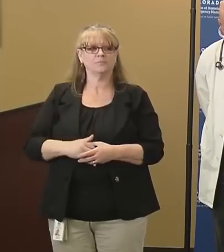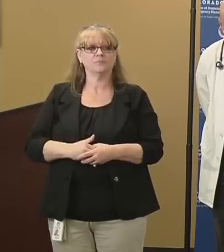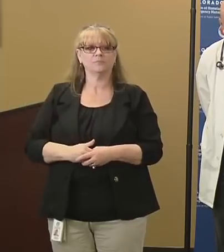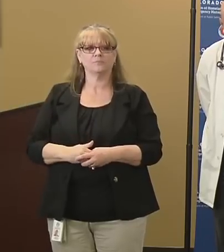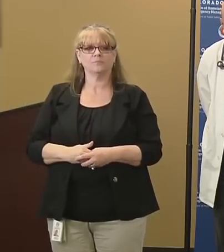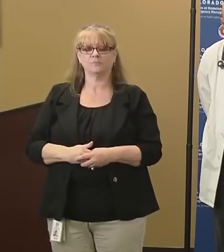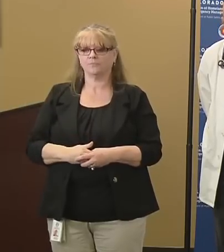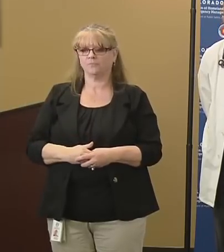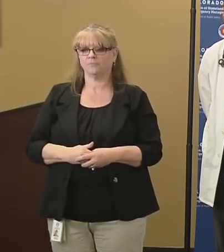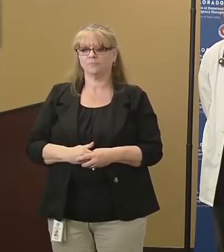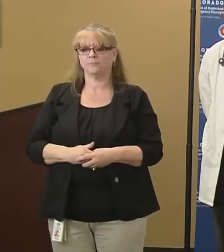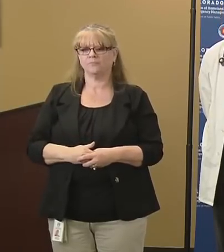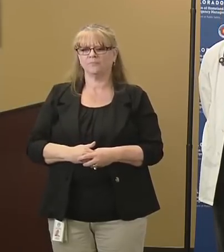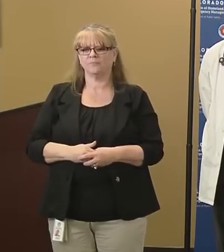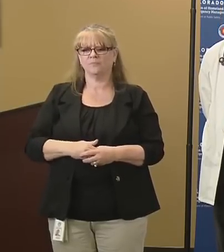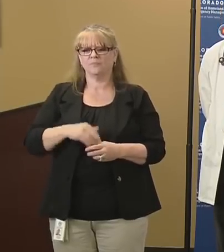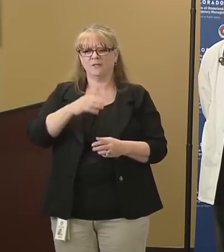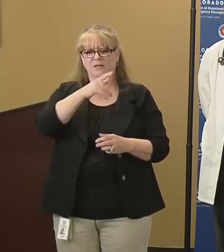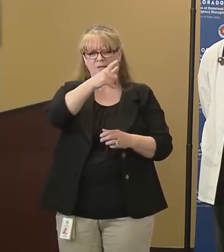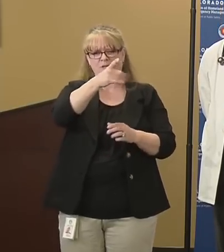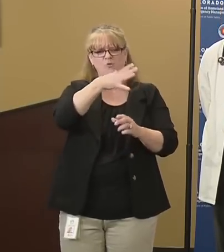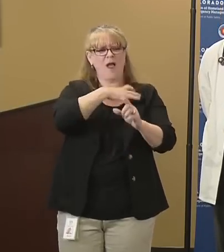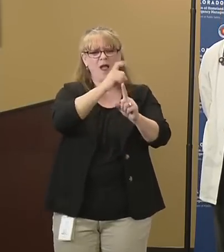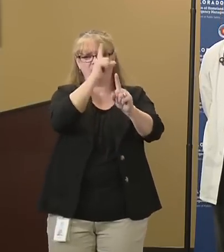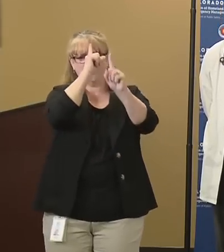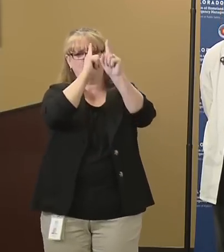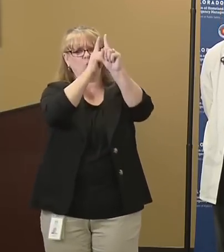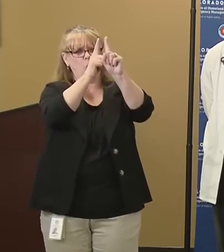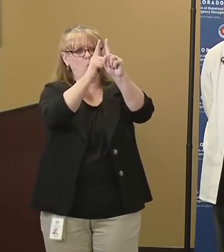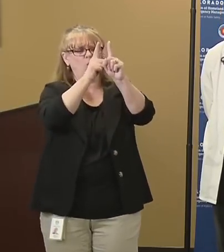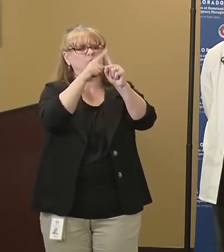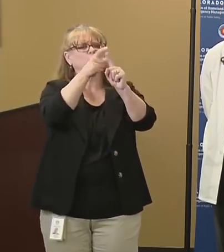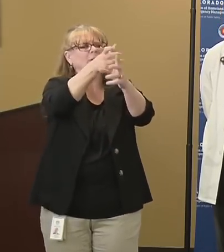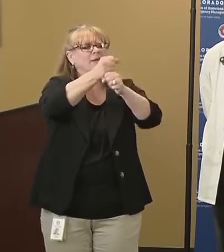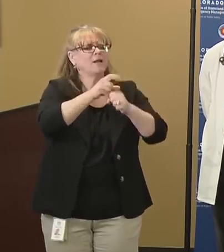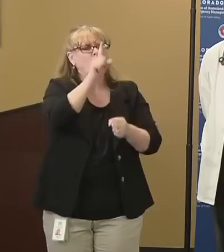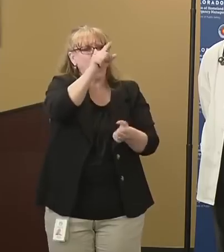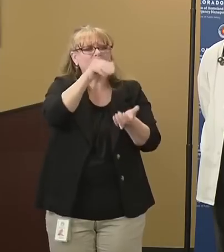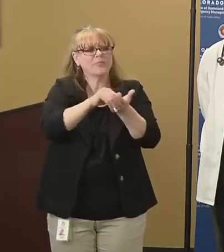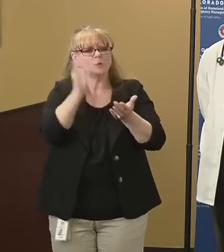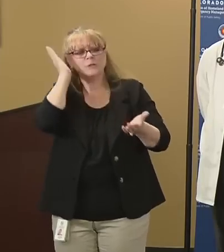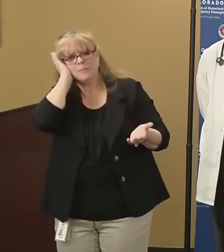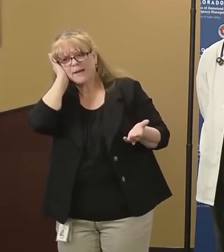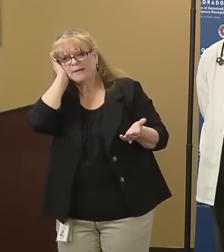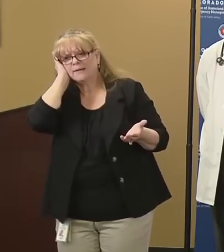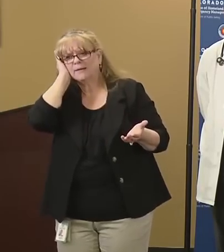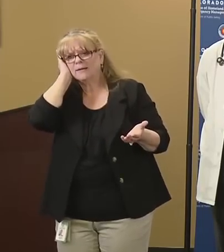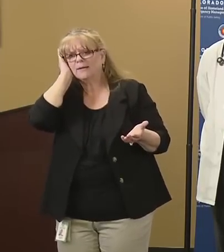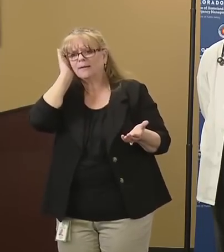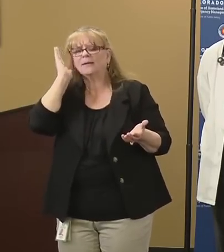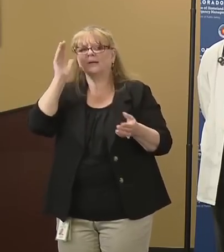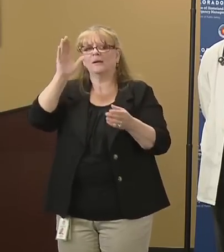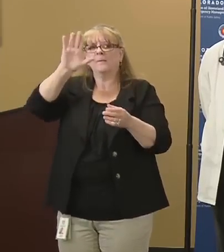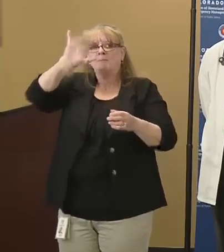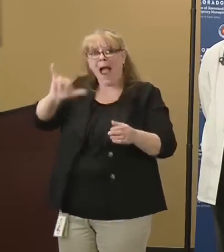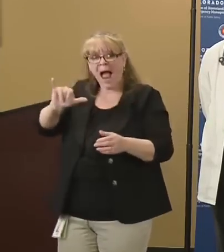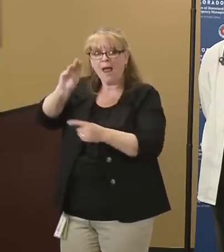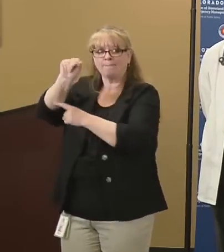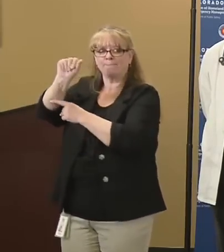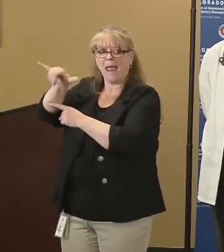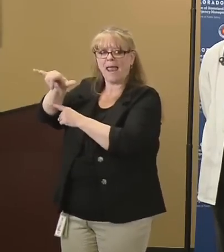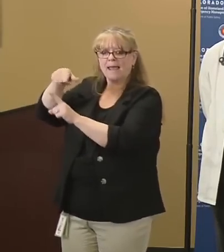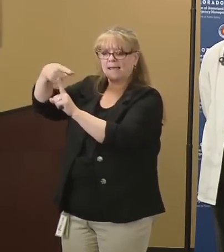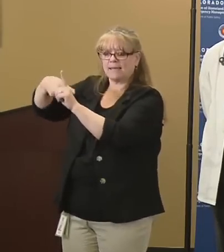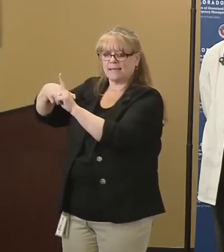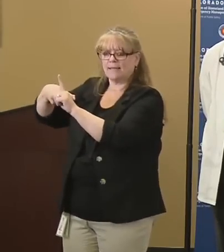beds online in May and about 5,000 this summer. What do you make of the timing